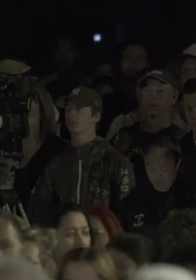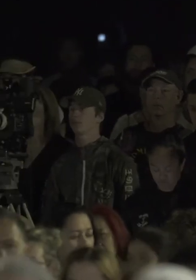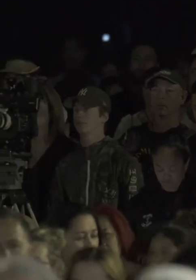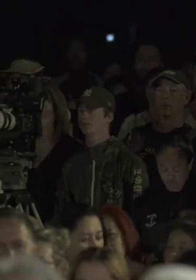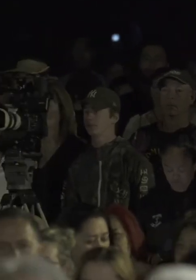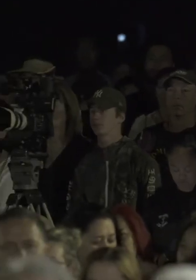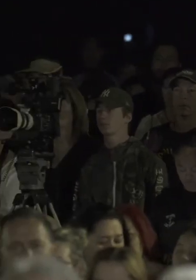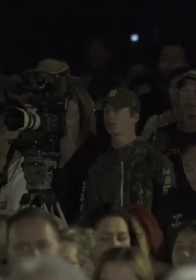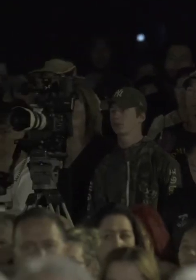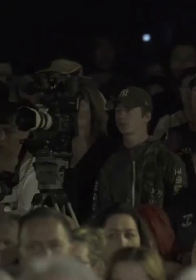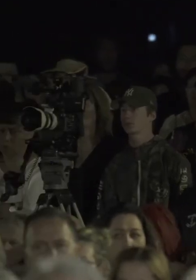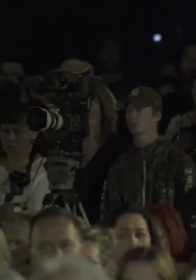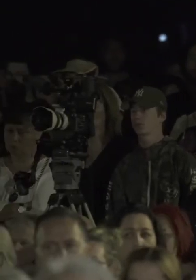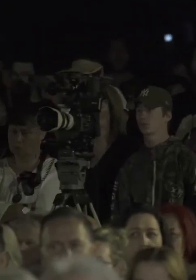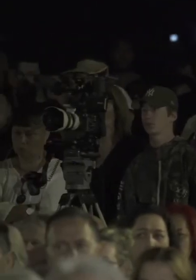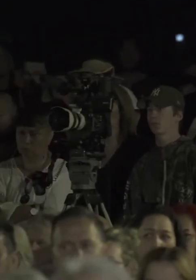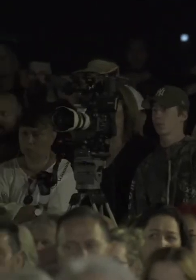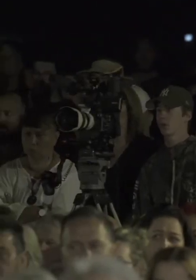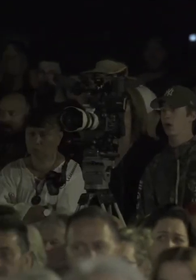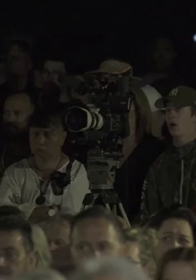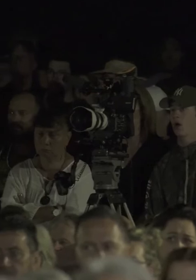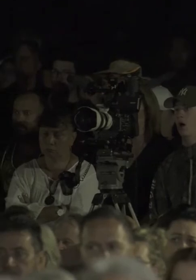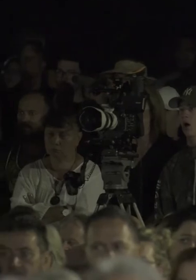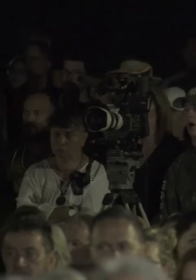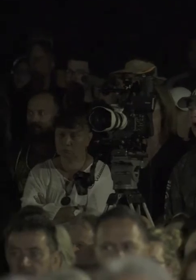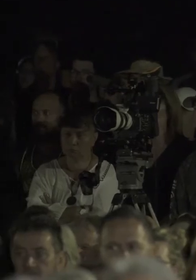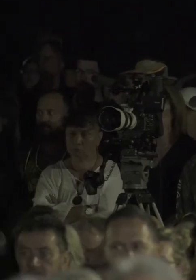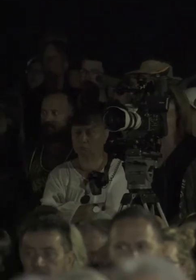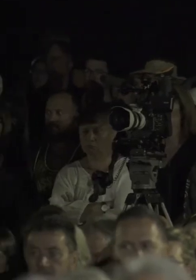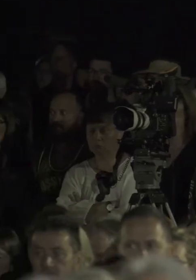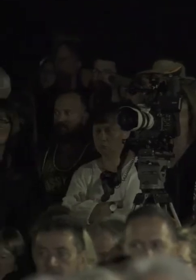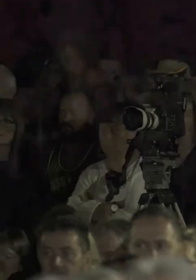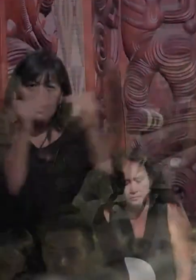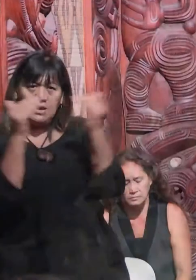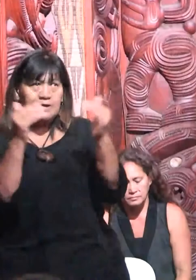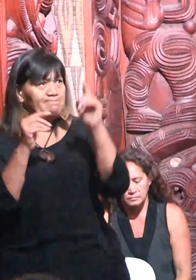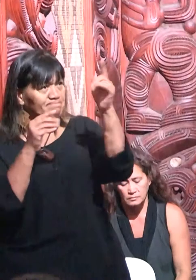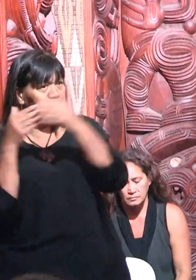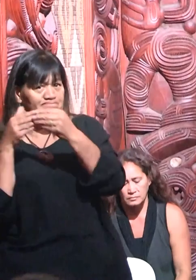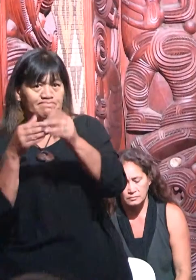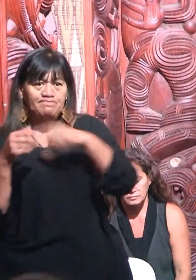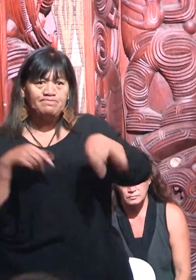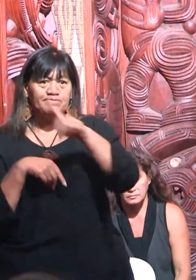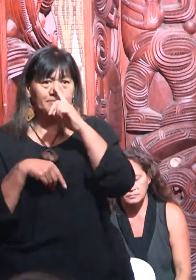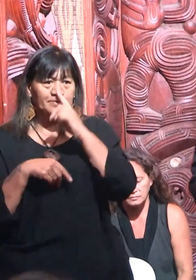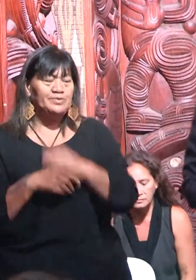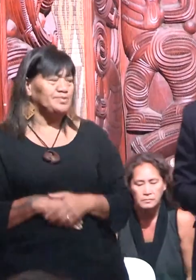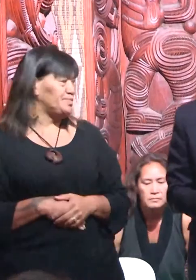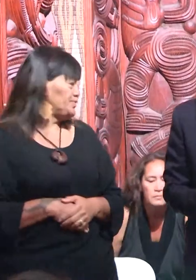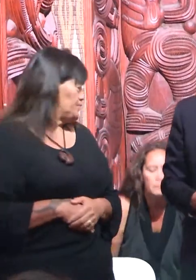God, judge the peoples with equity and guide the nations upon earth."